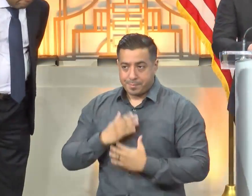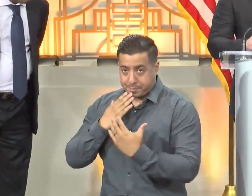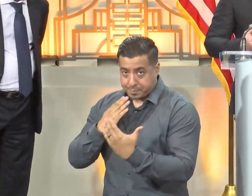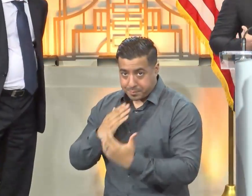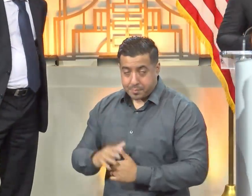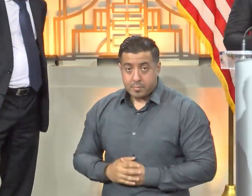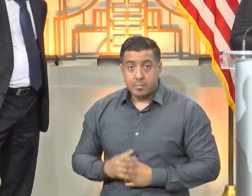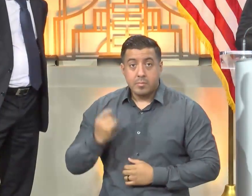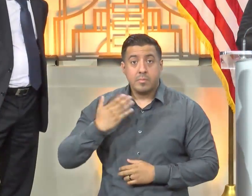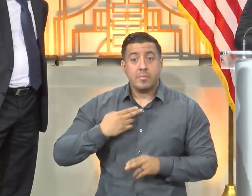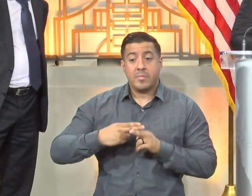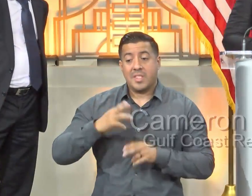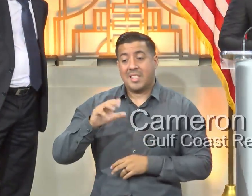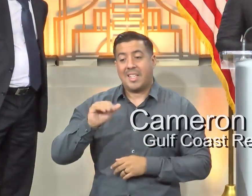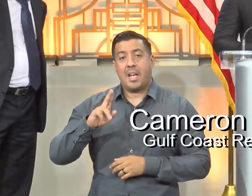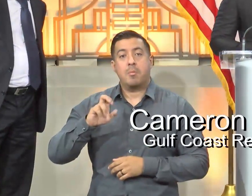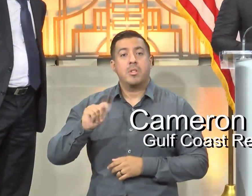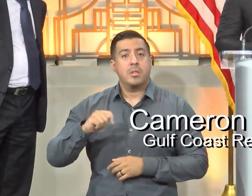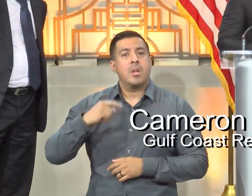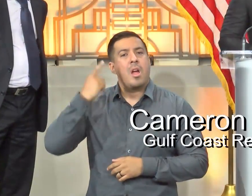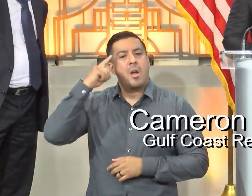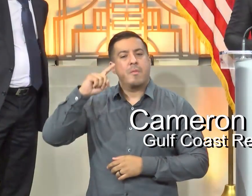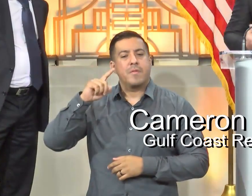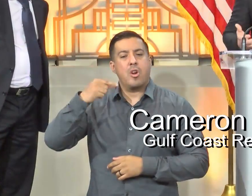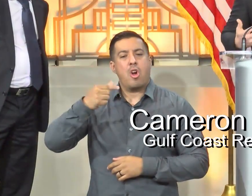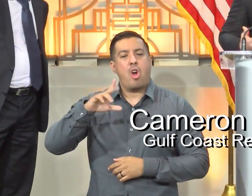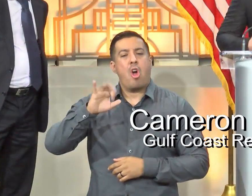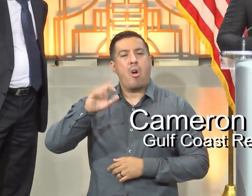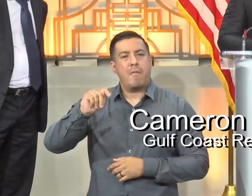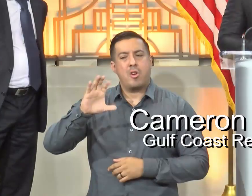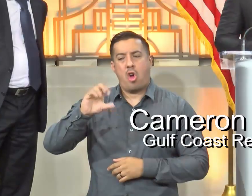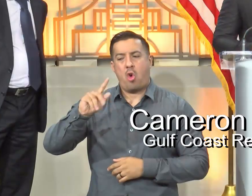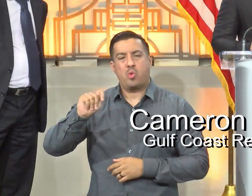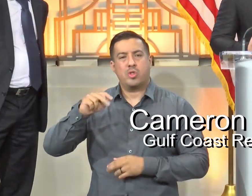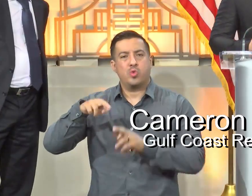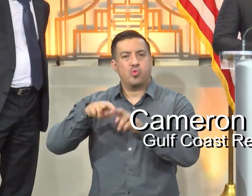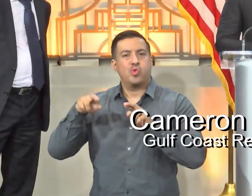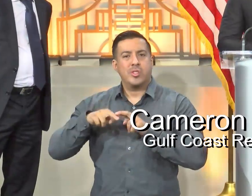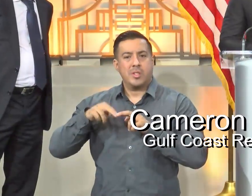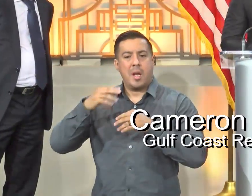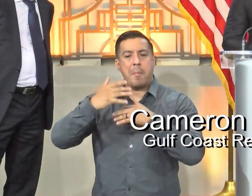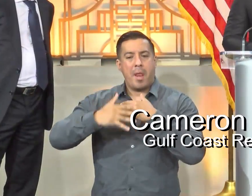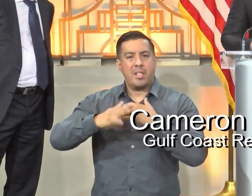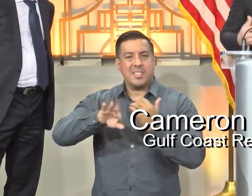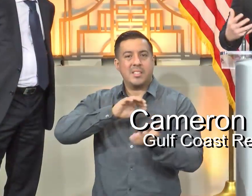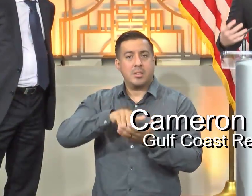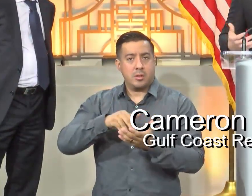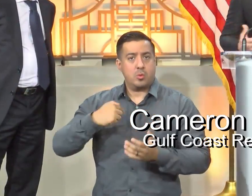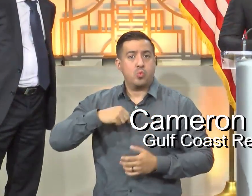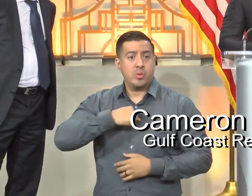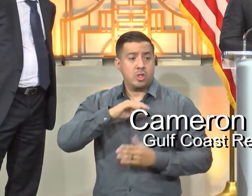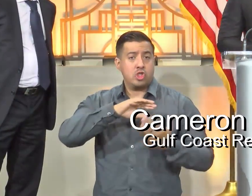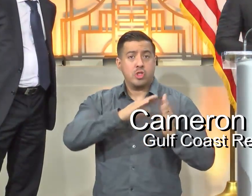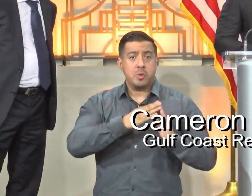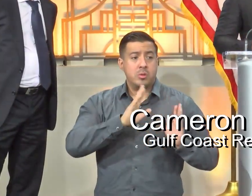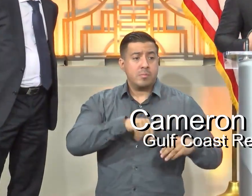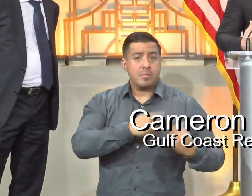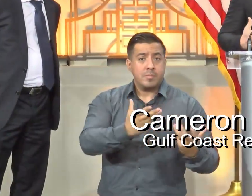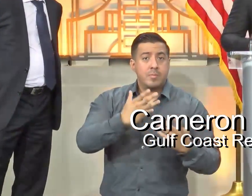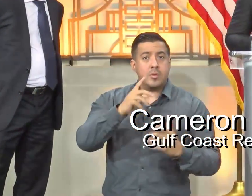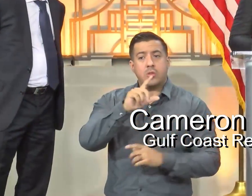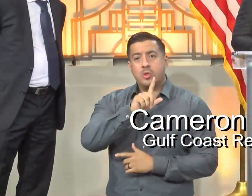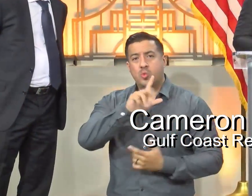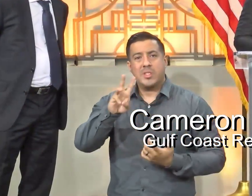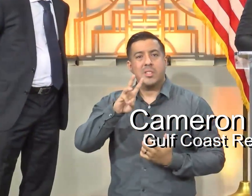Persse. My name is Cameron. I'm with Gulf Coast Regional Blood Center, and we are part of our community healthcare system. We supply 170 hospitals in